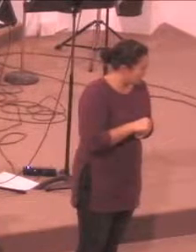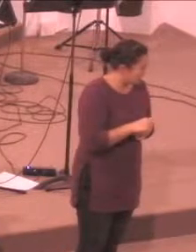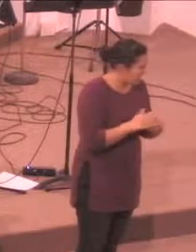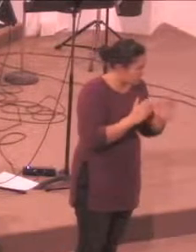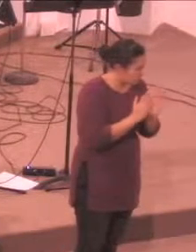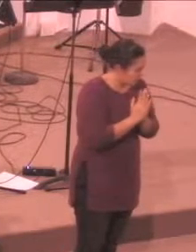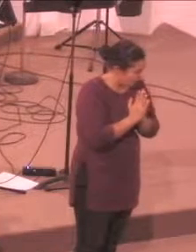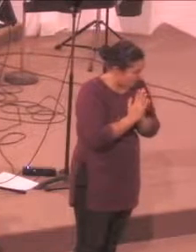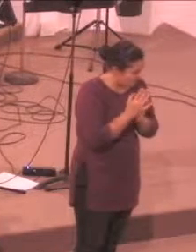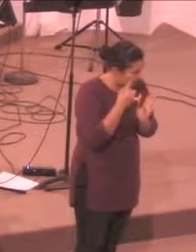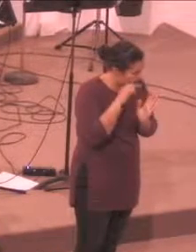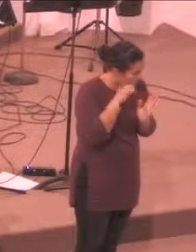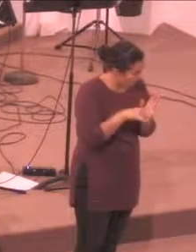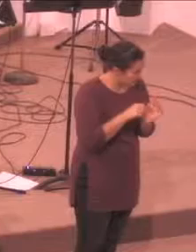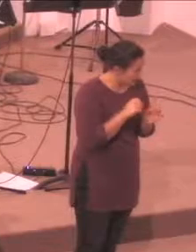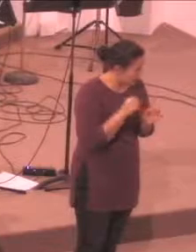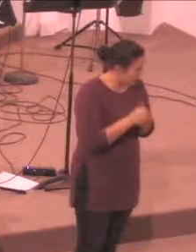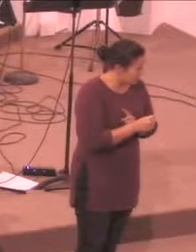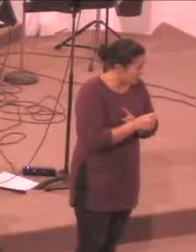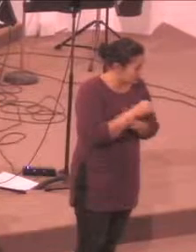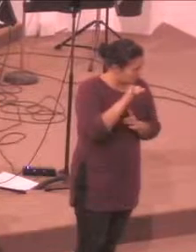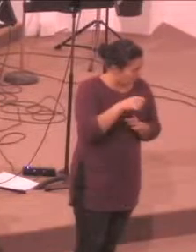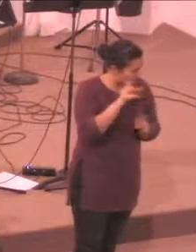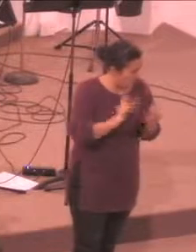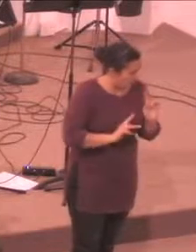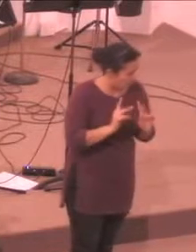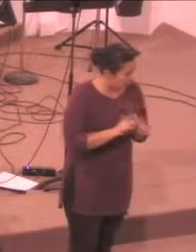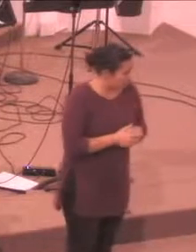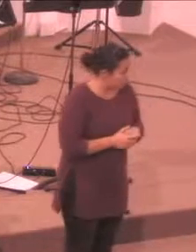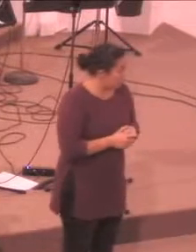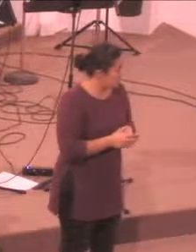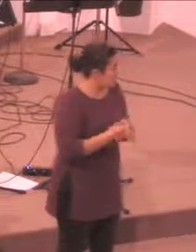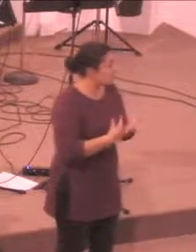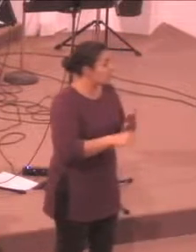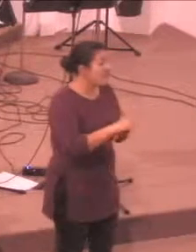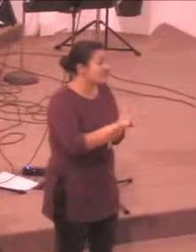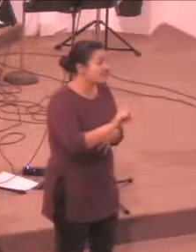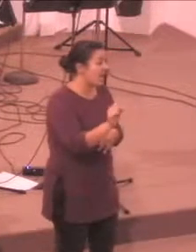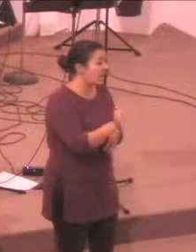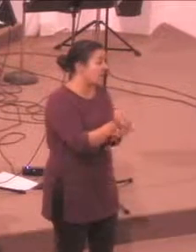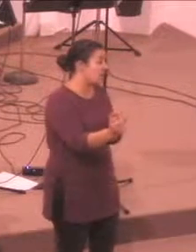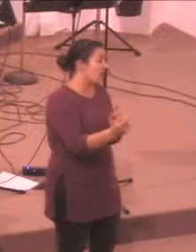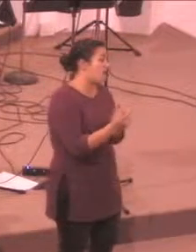them. And when you come back next Saturday, don't shoot the messenger.